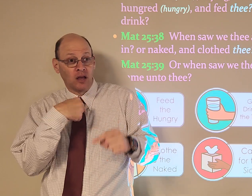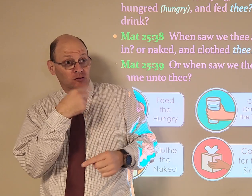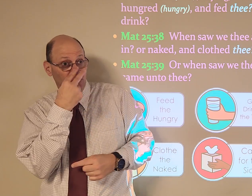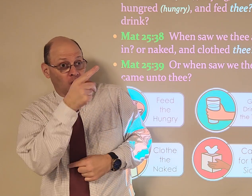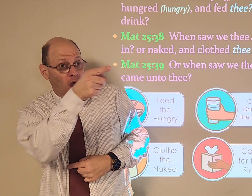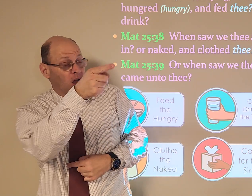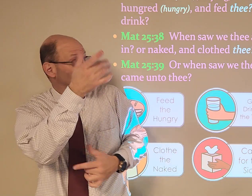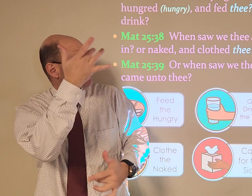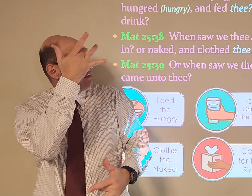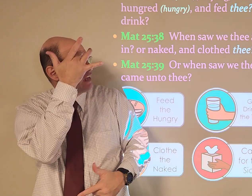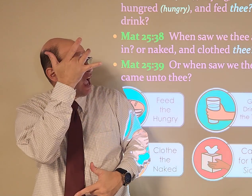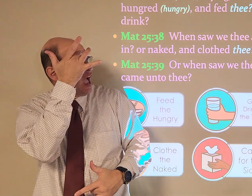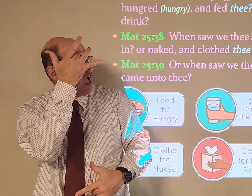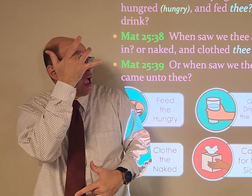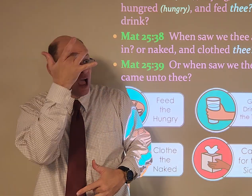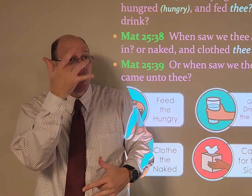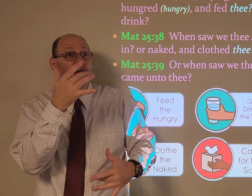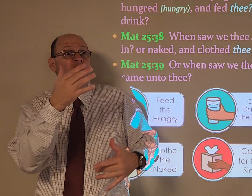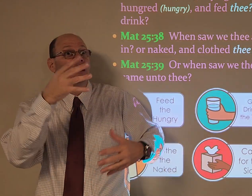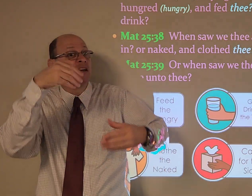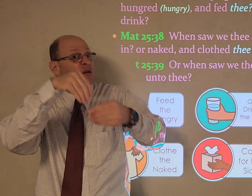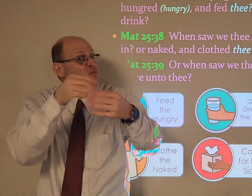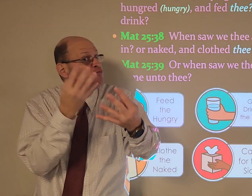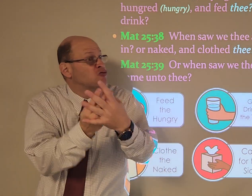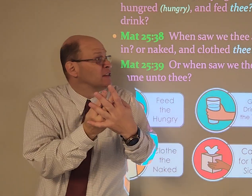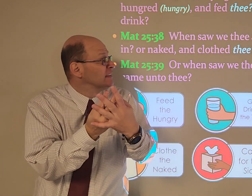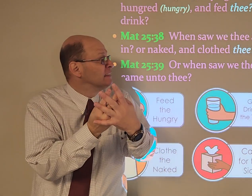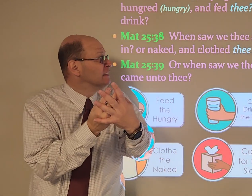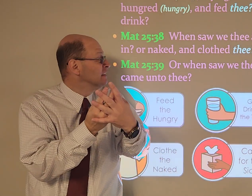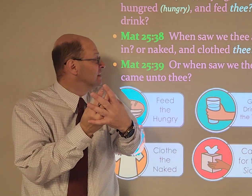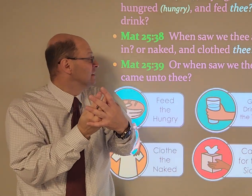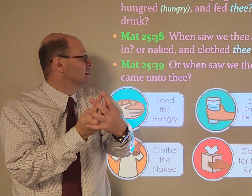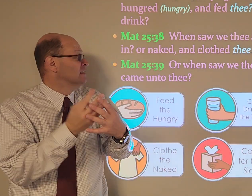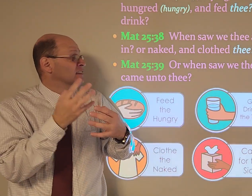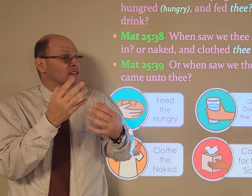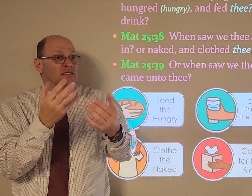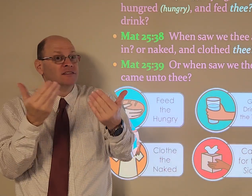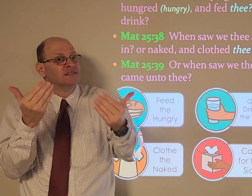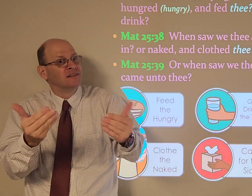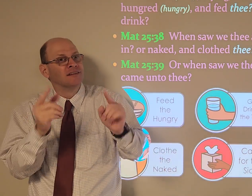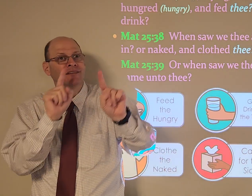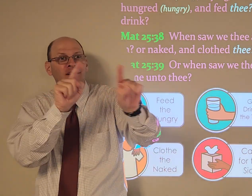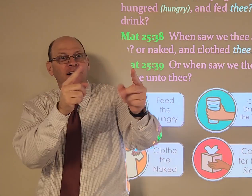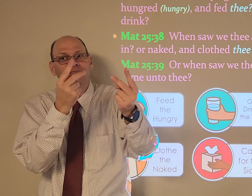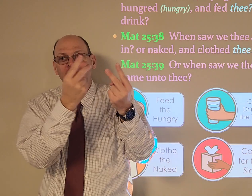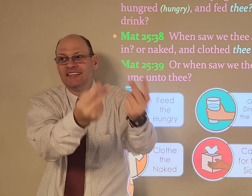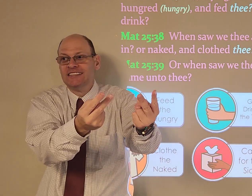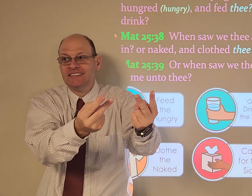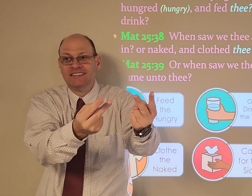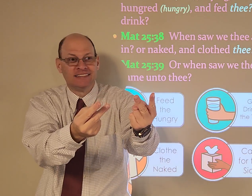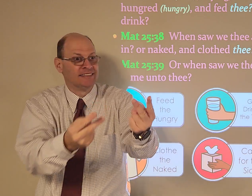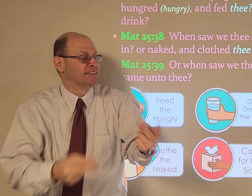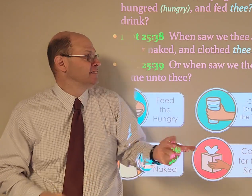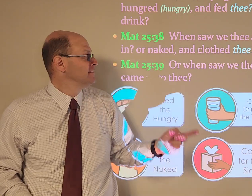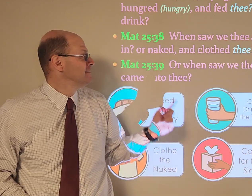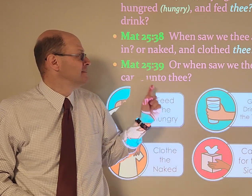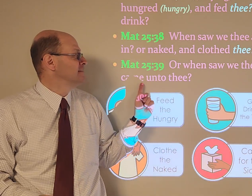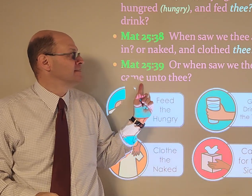Or when saw we thee sick or in prison and came unto thee? These